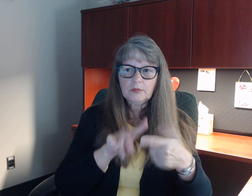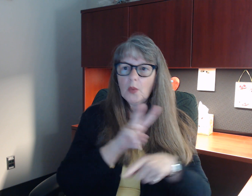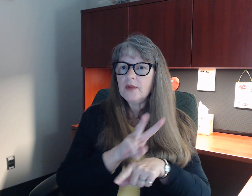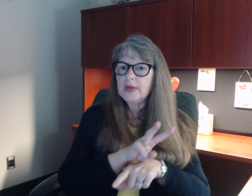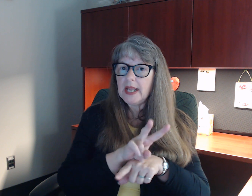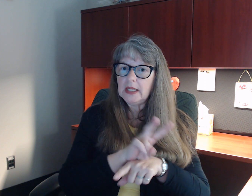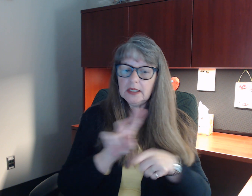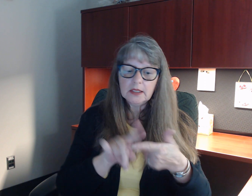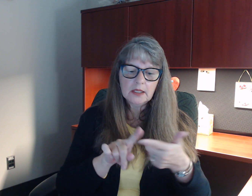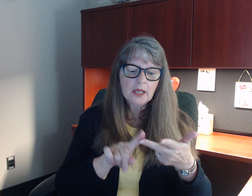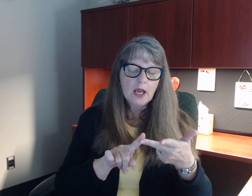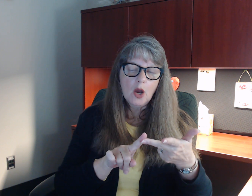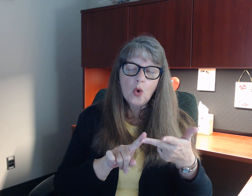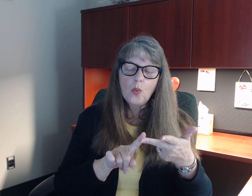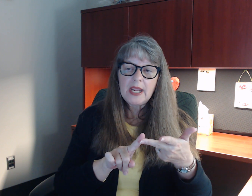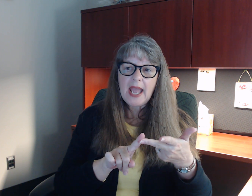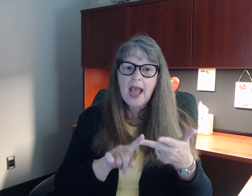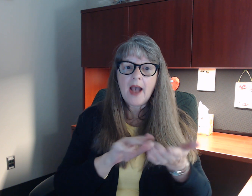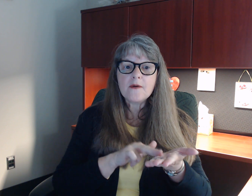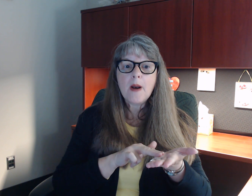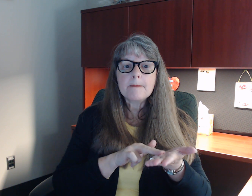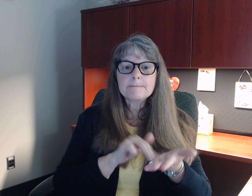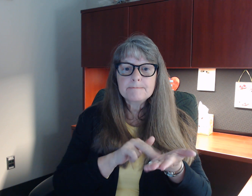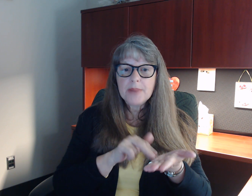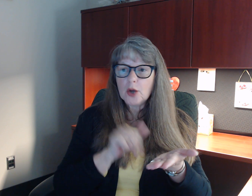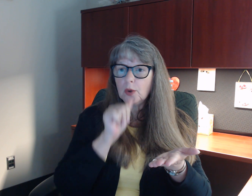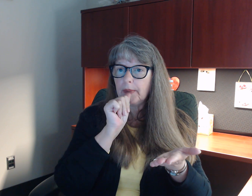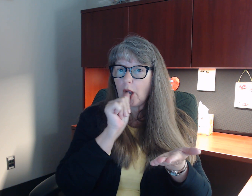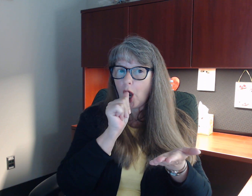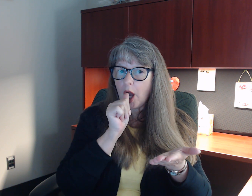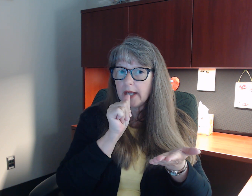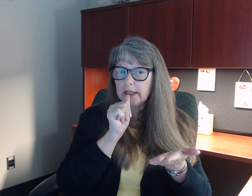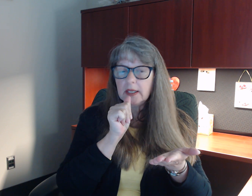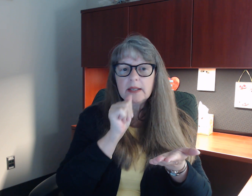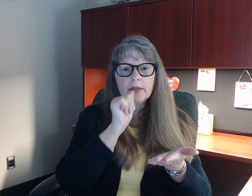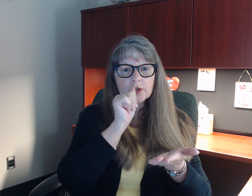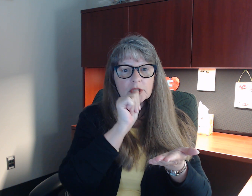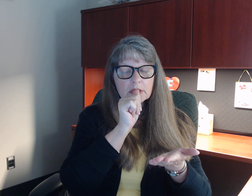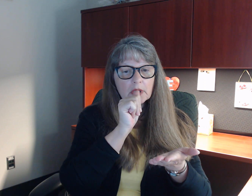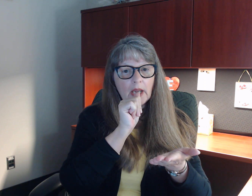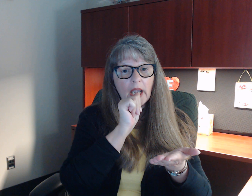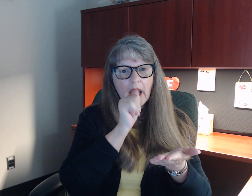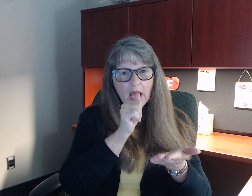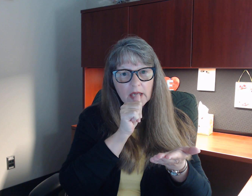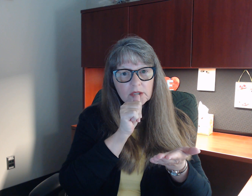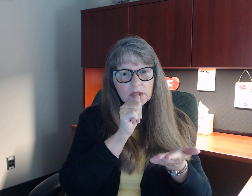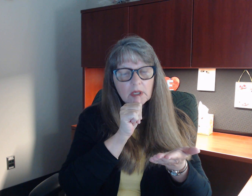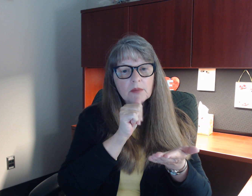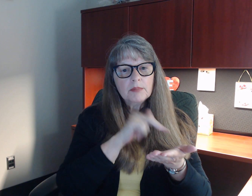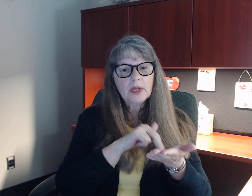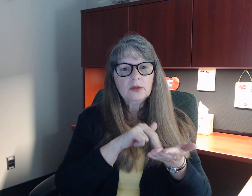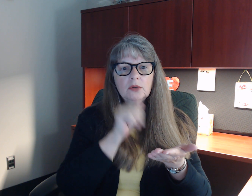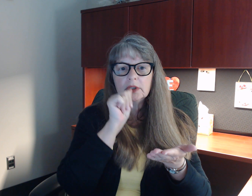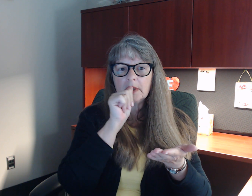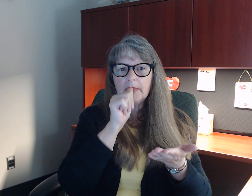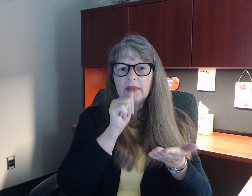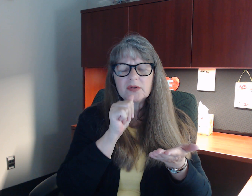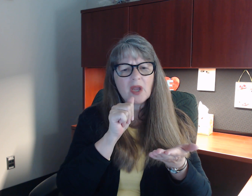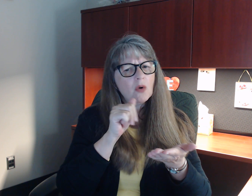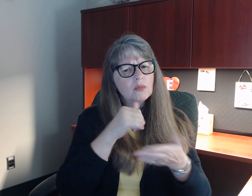have vanilla. We have butter pecan. Now this is a nut, but you could say, and they'll say, oh, what